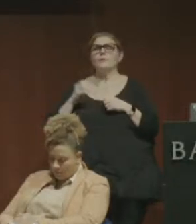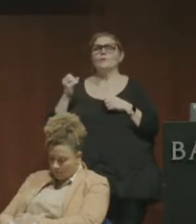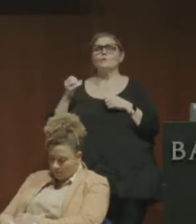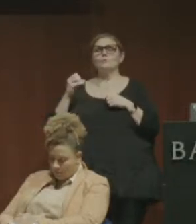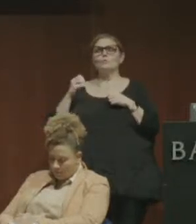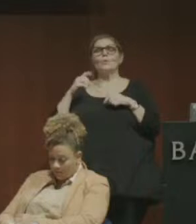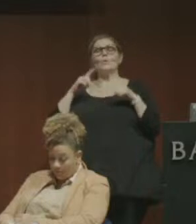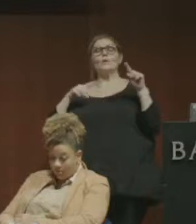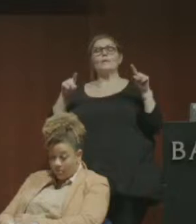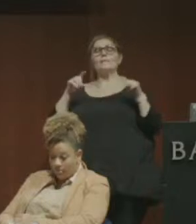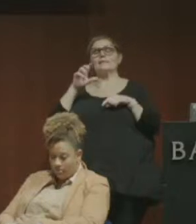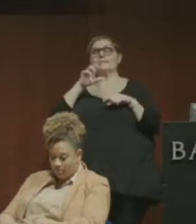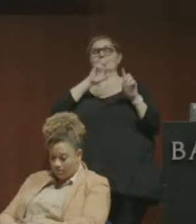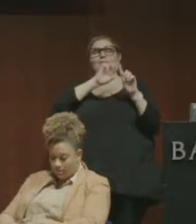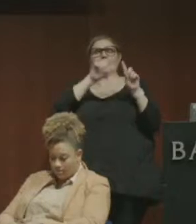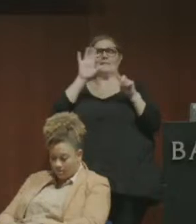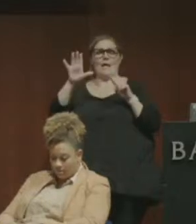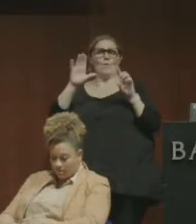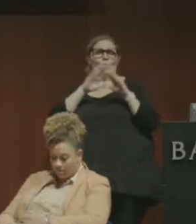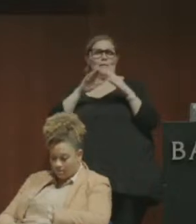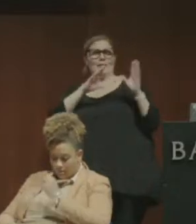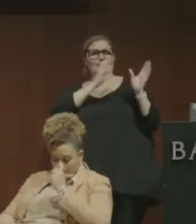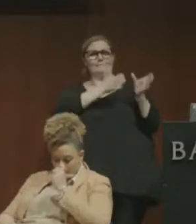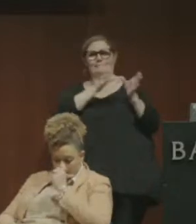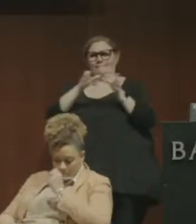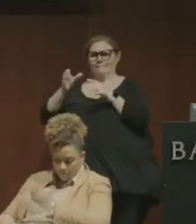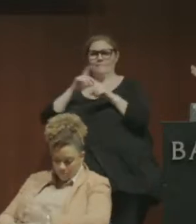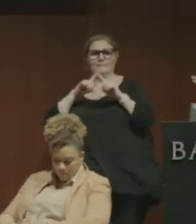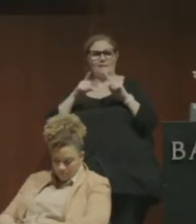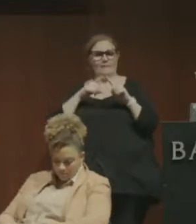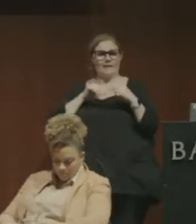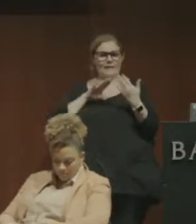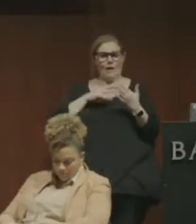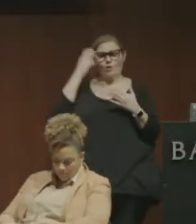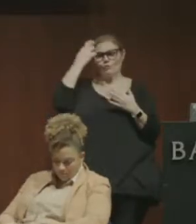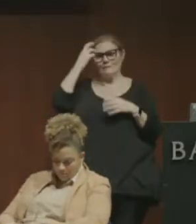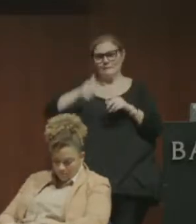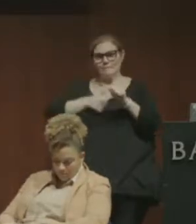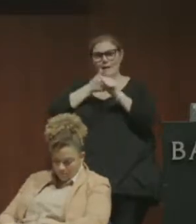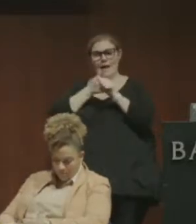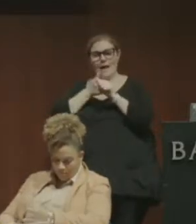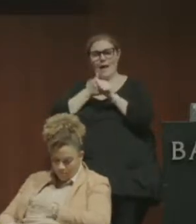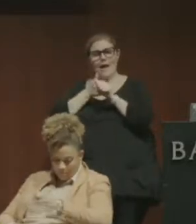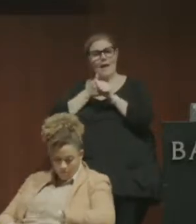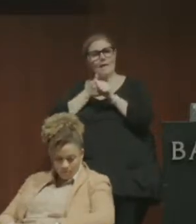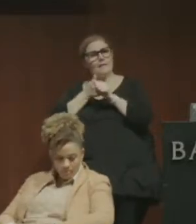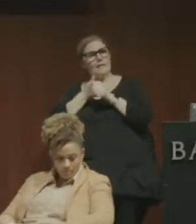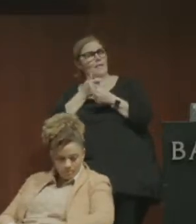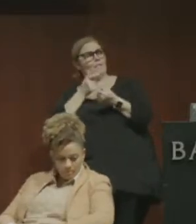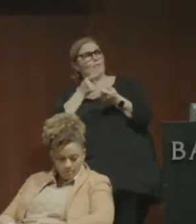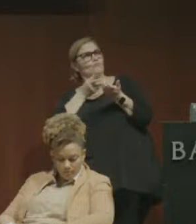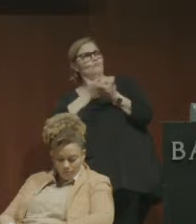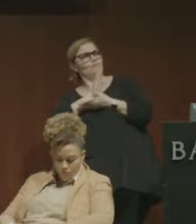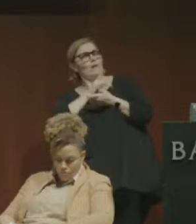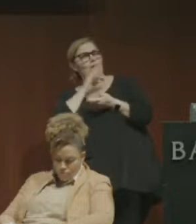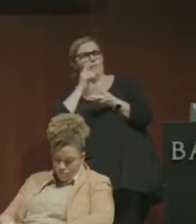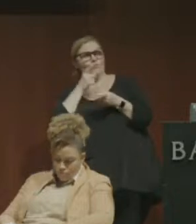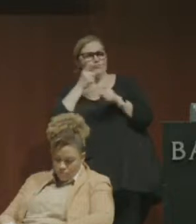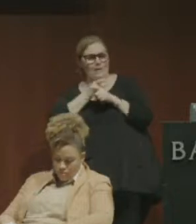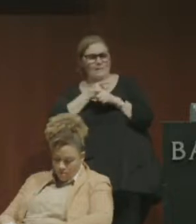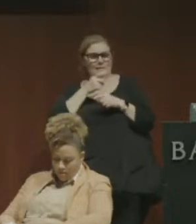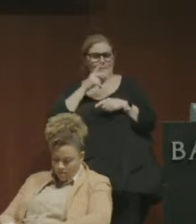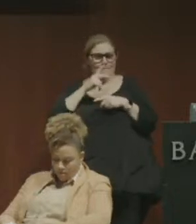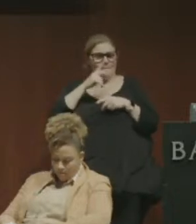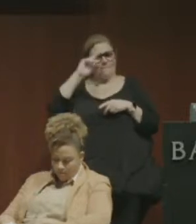panels that CARICOM organized that weekend tackled the reasoning behind and the righteousness of reparations as a political